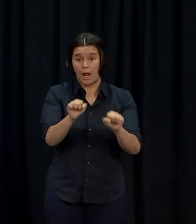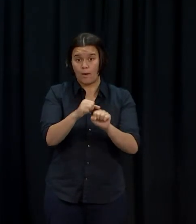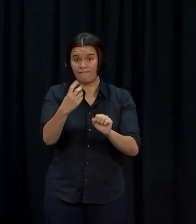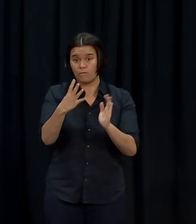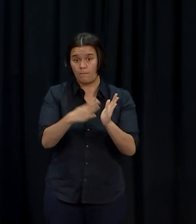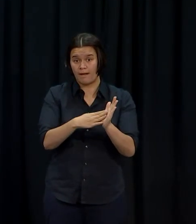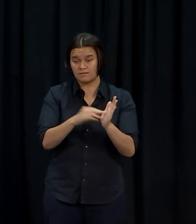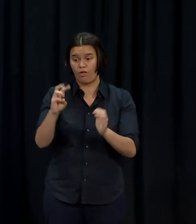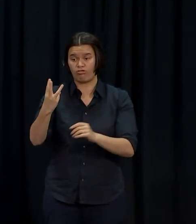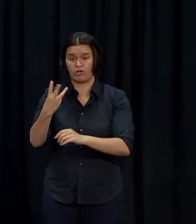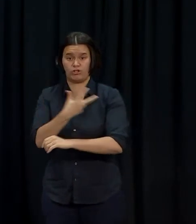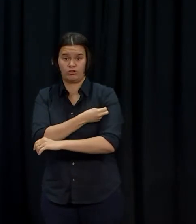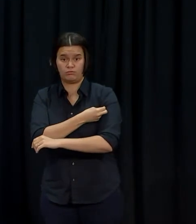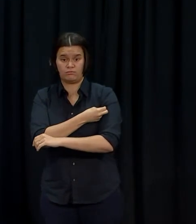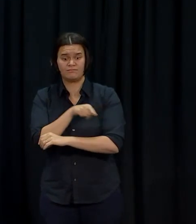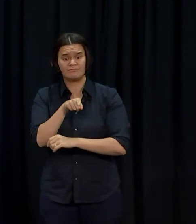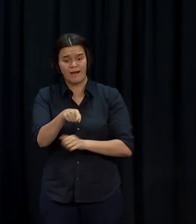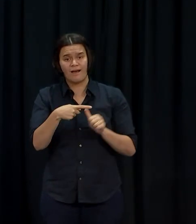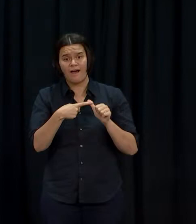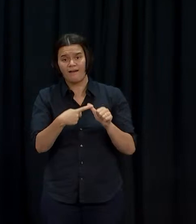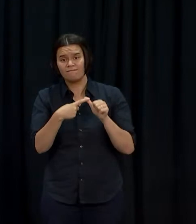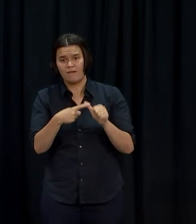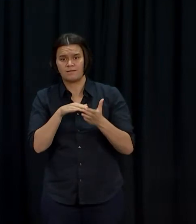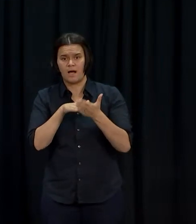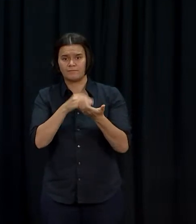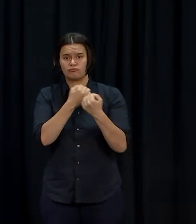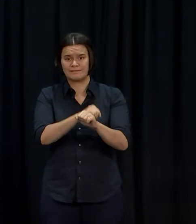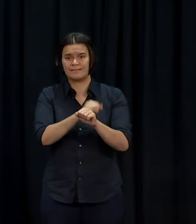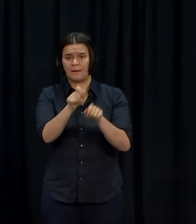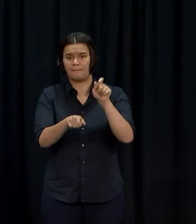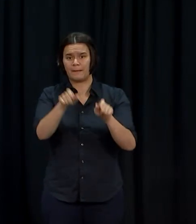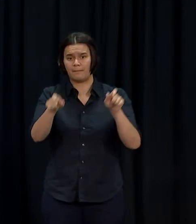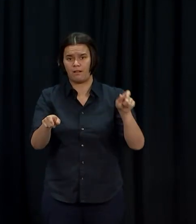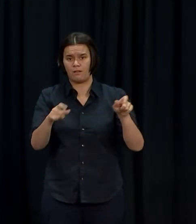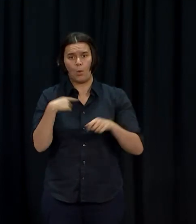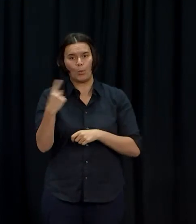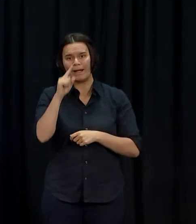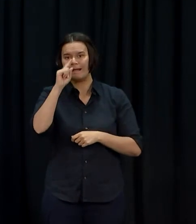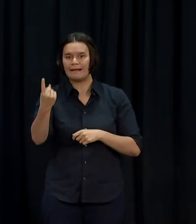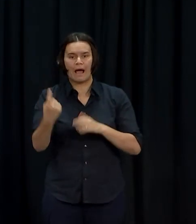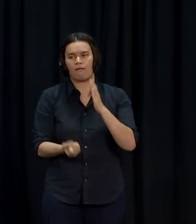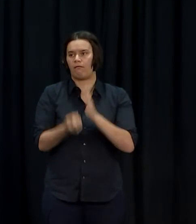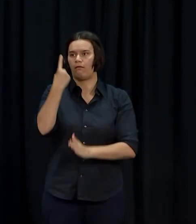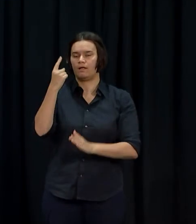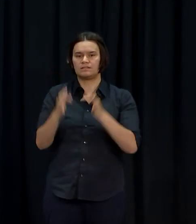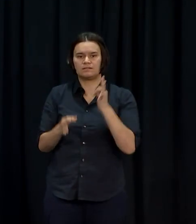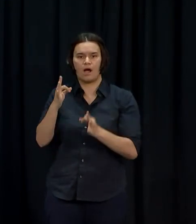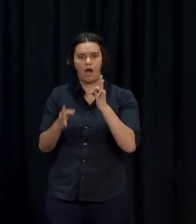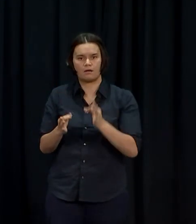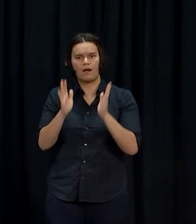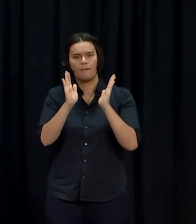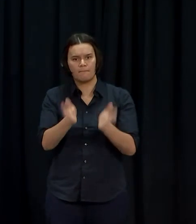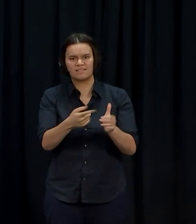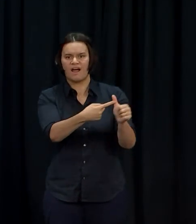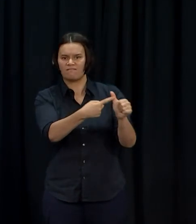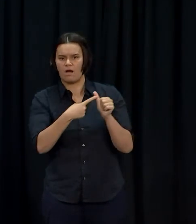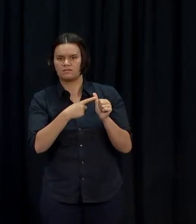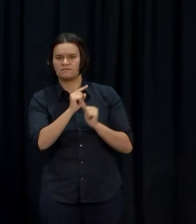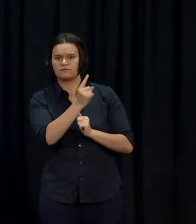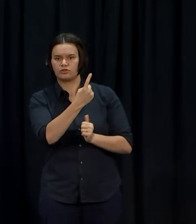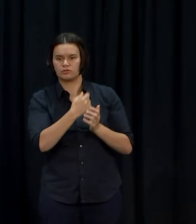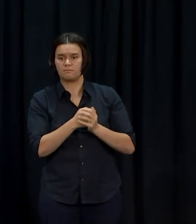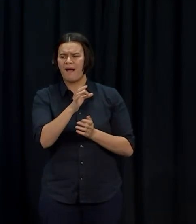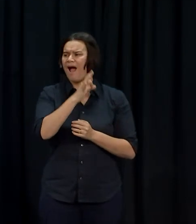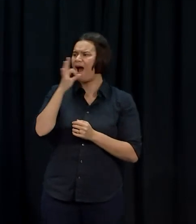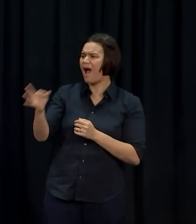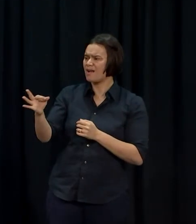it's a medical intervention, so we rely on expert advice to help us make safe decisions about that. Jessica. Minister, we've had a level system, we've had